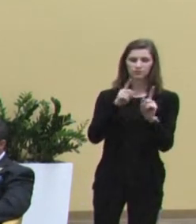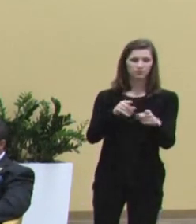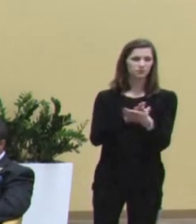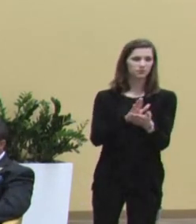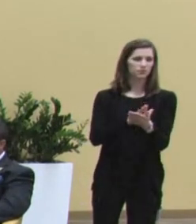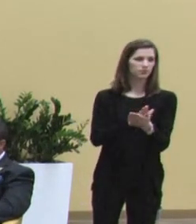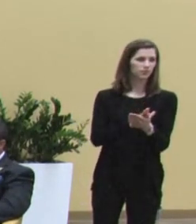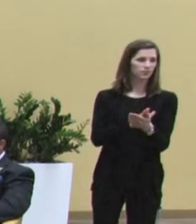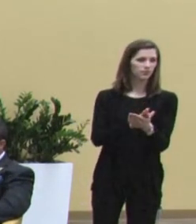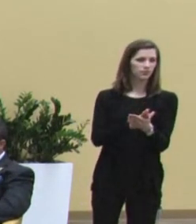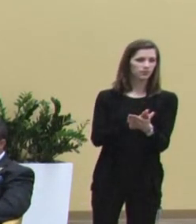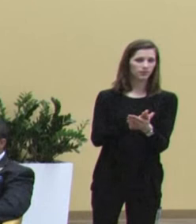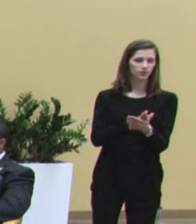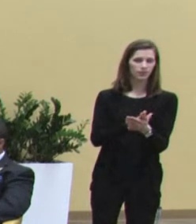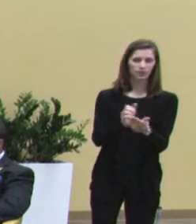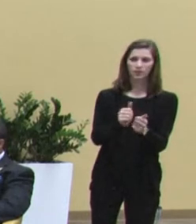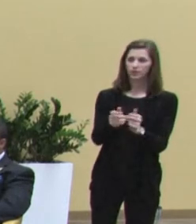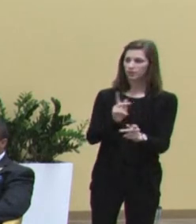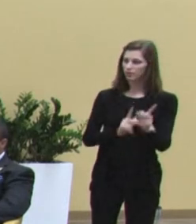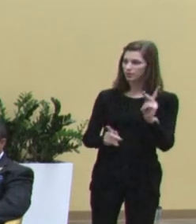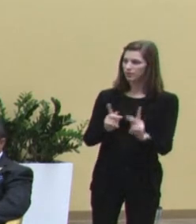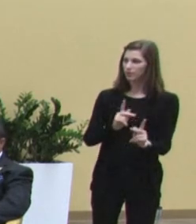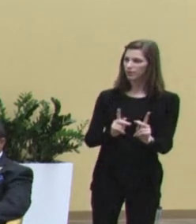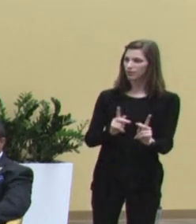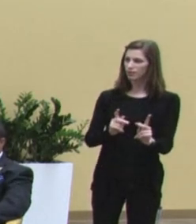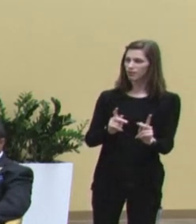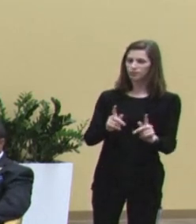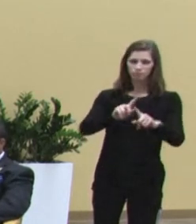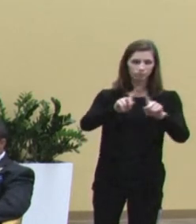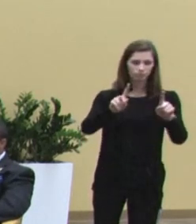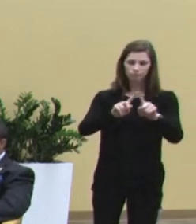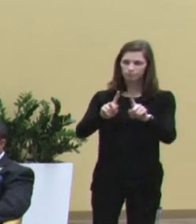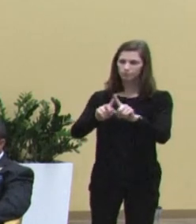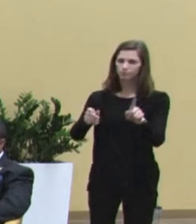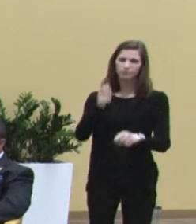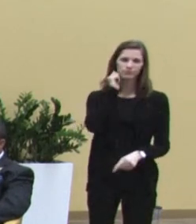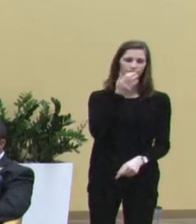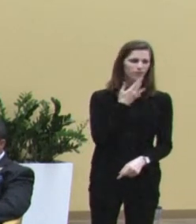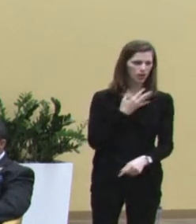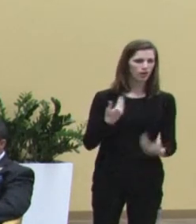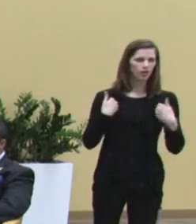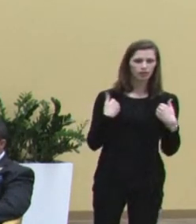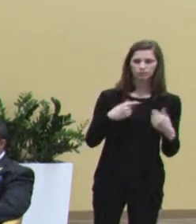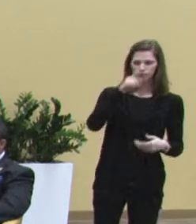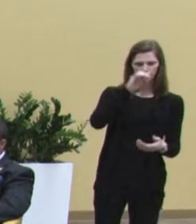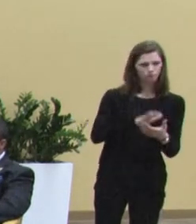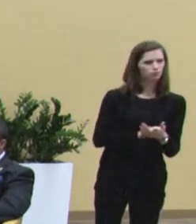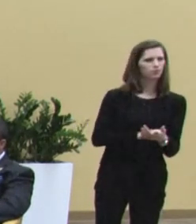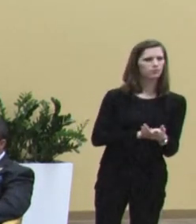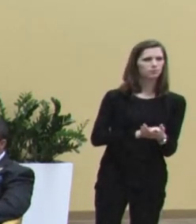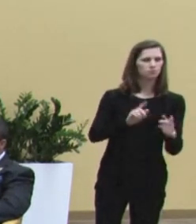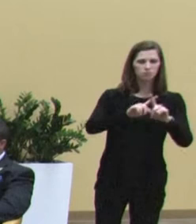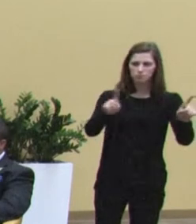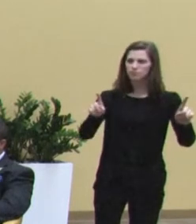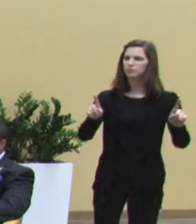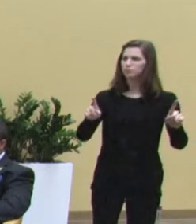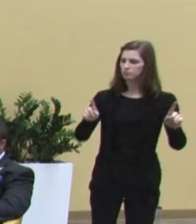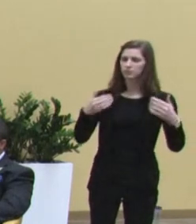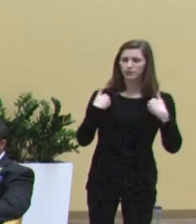people of different races, of different beliefs. So it's not as bad of a